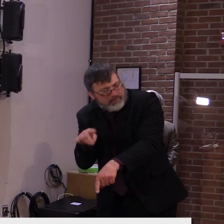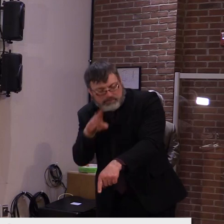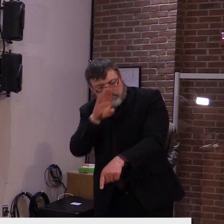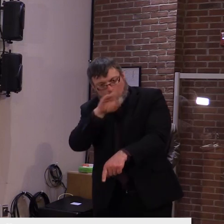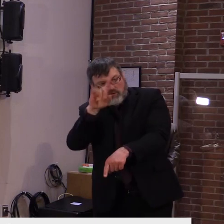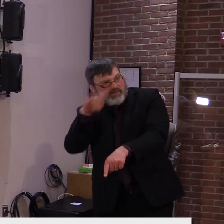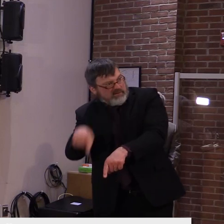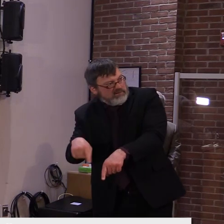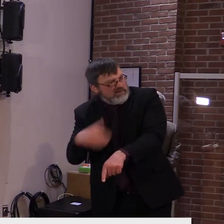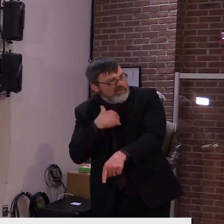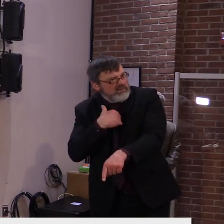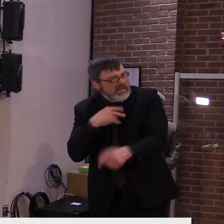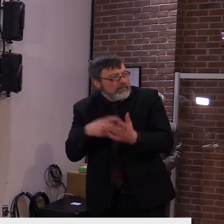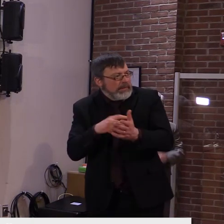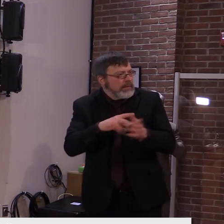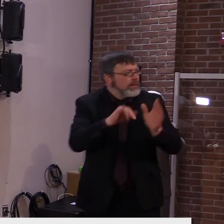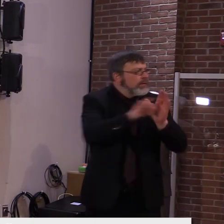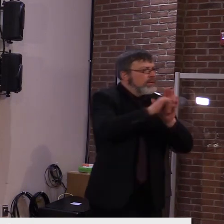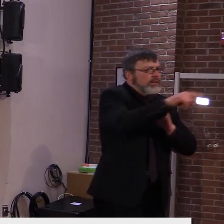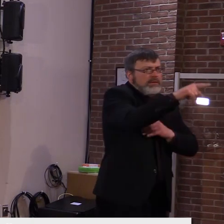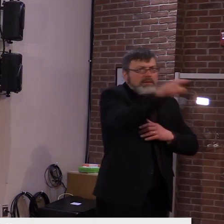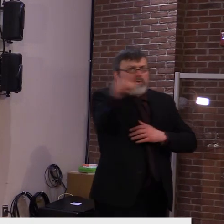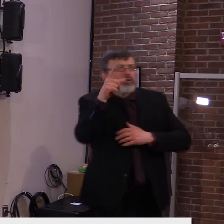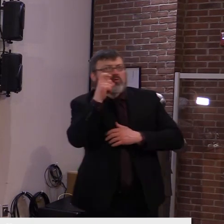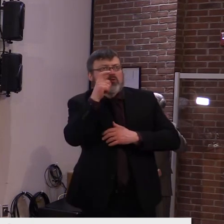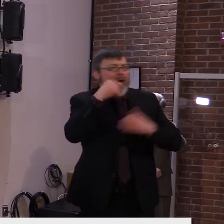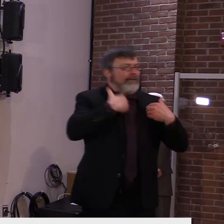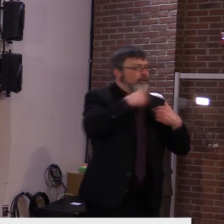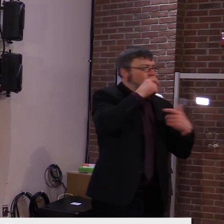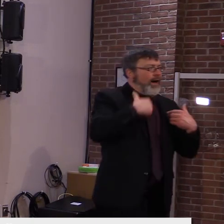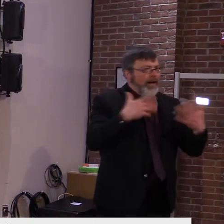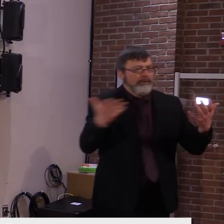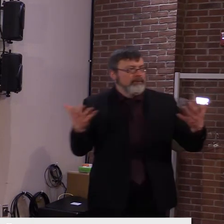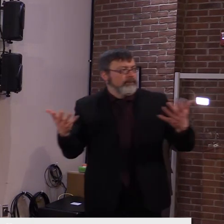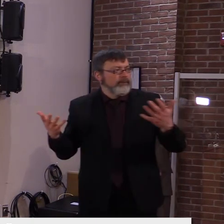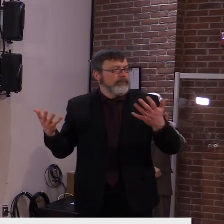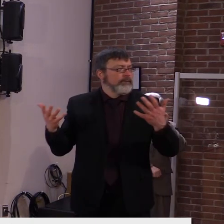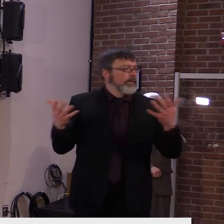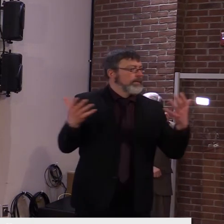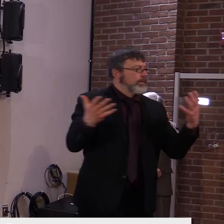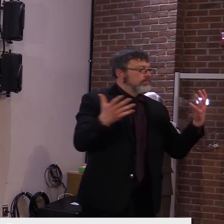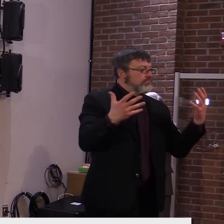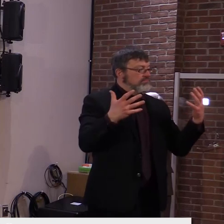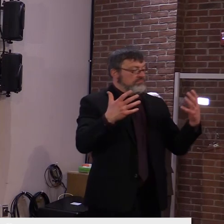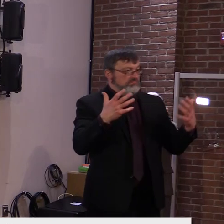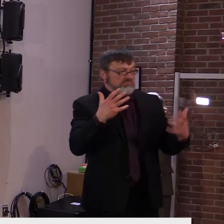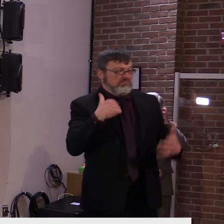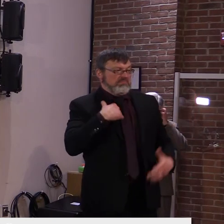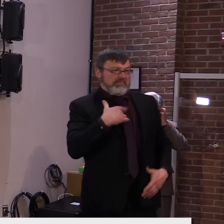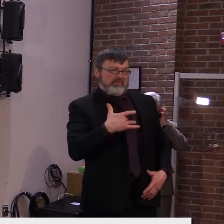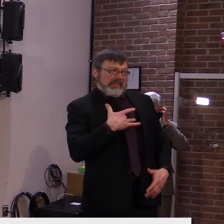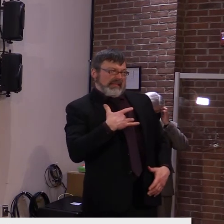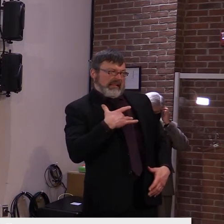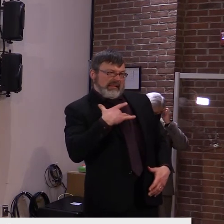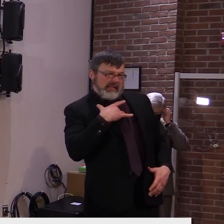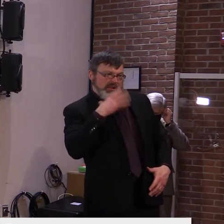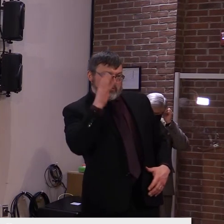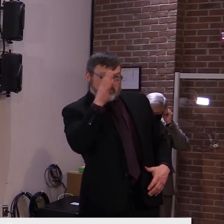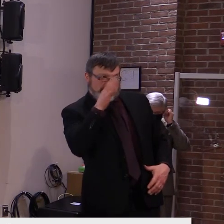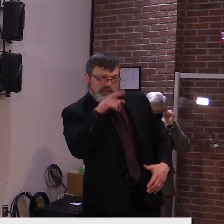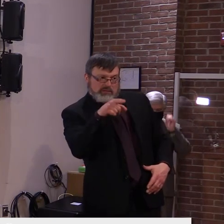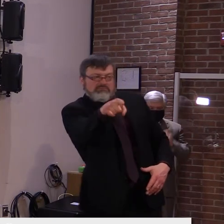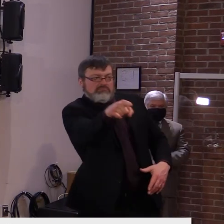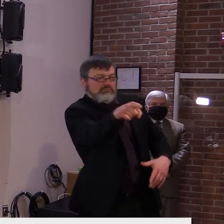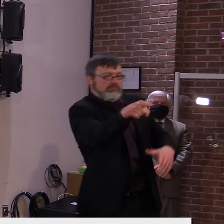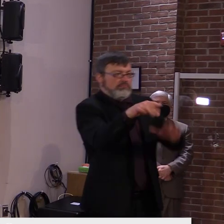set. But I fully expect within the next day or several days or week that we can more formally announce we